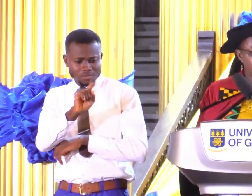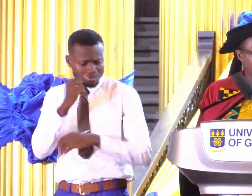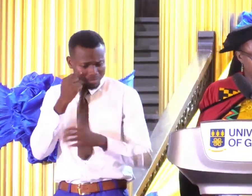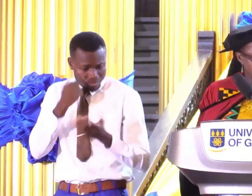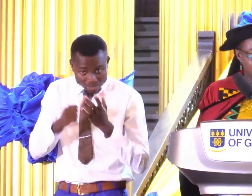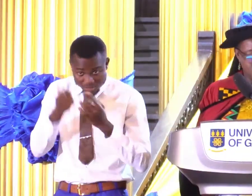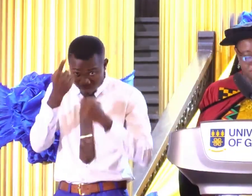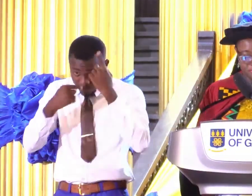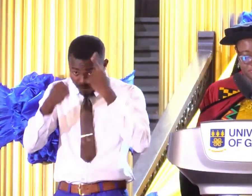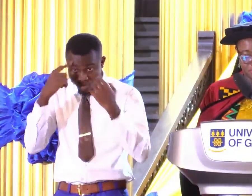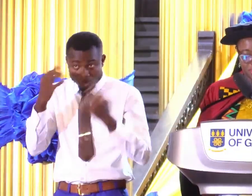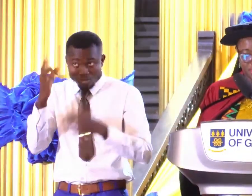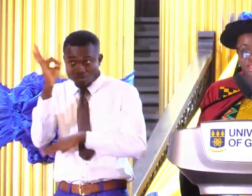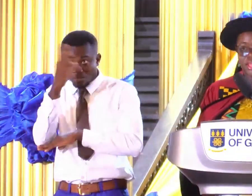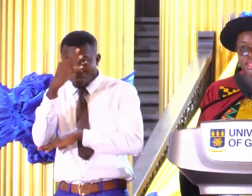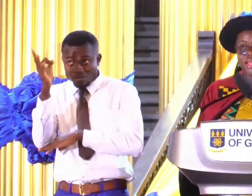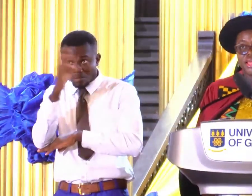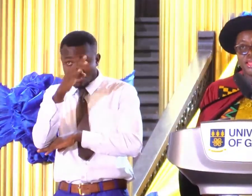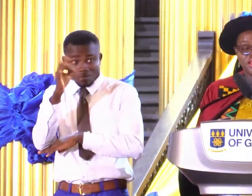leaves expire.